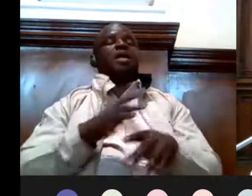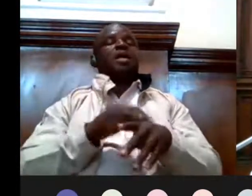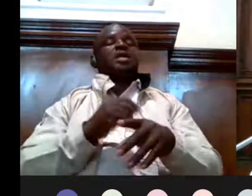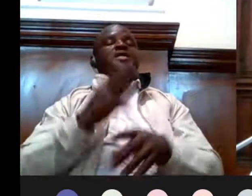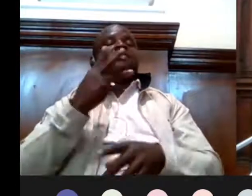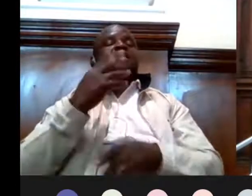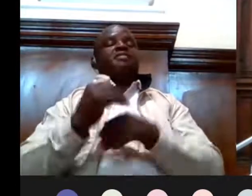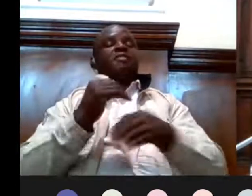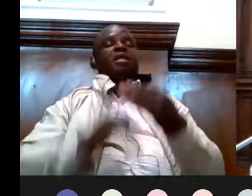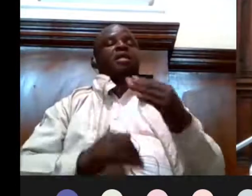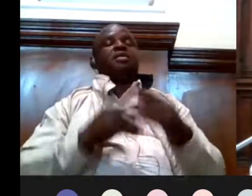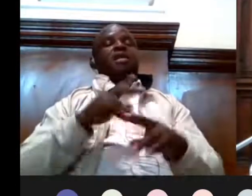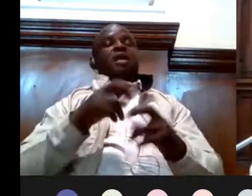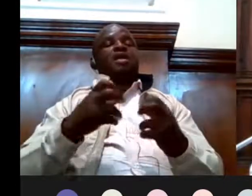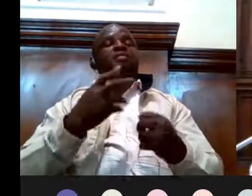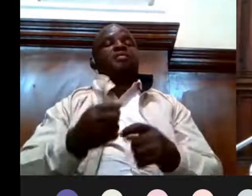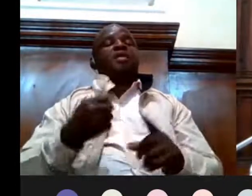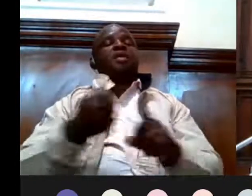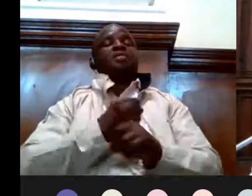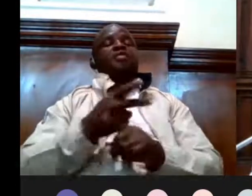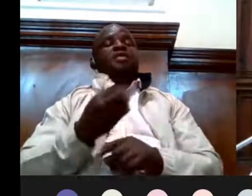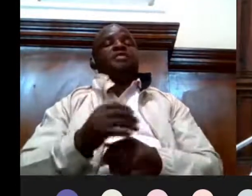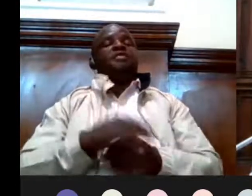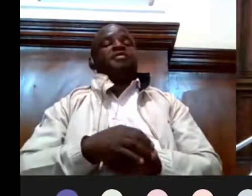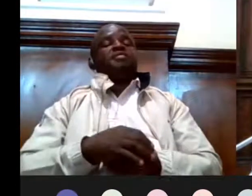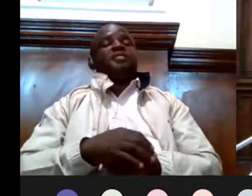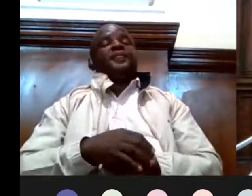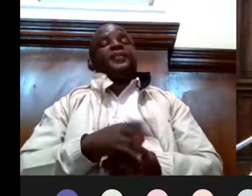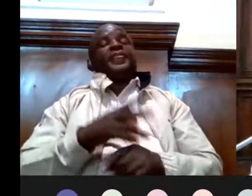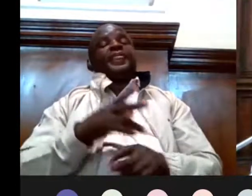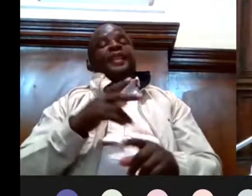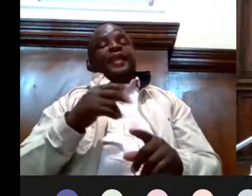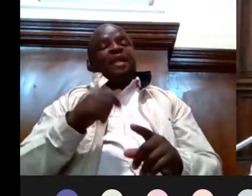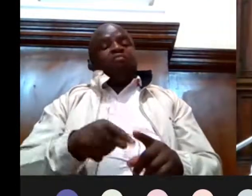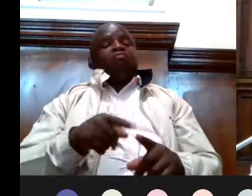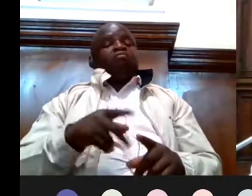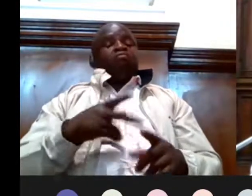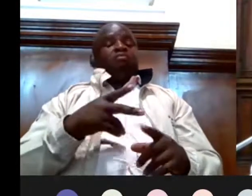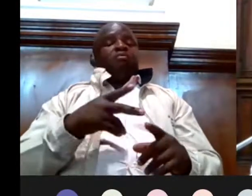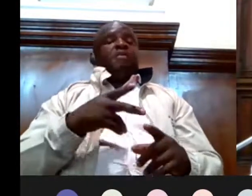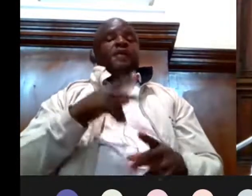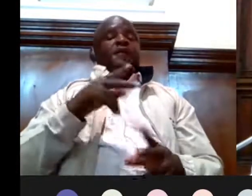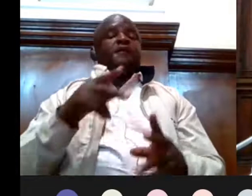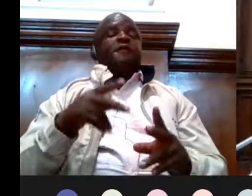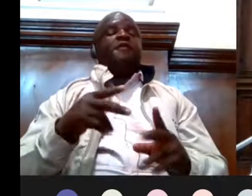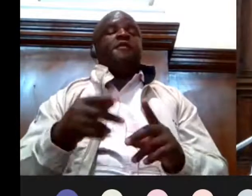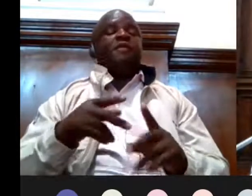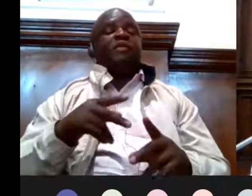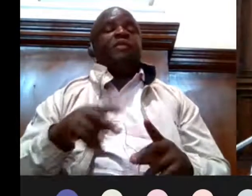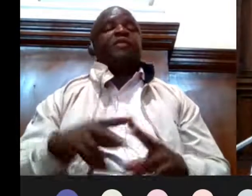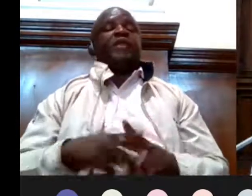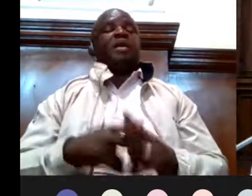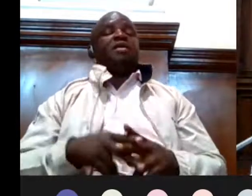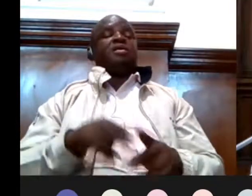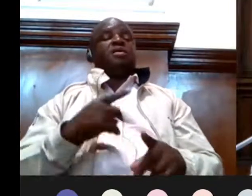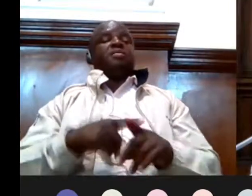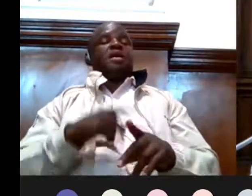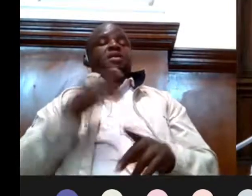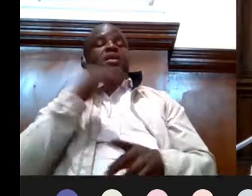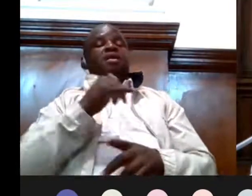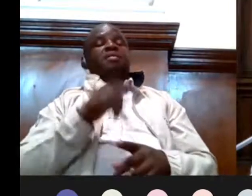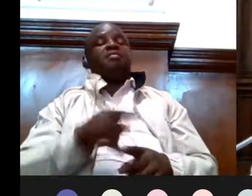are raped and brutalized. This savage acts of violence and crime eat away at the moral fiber of